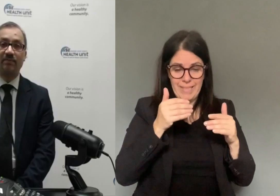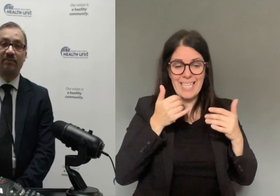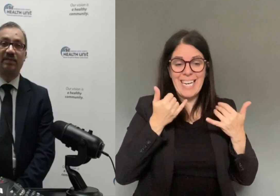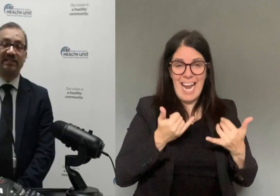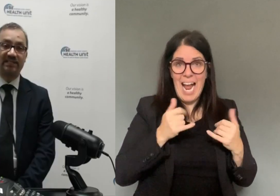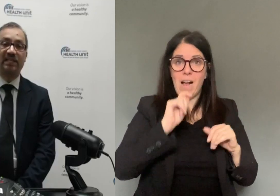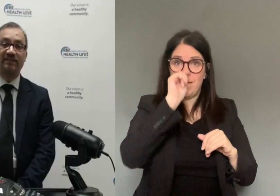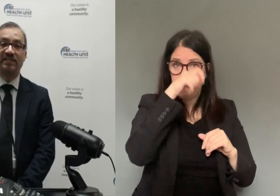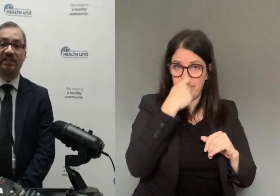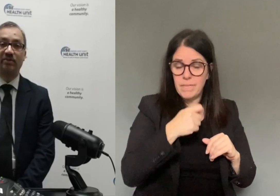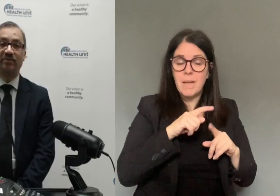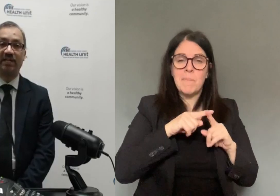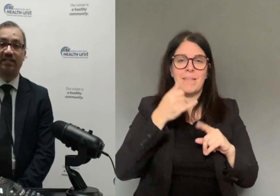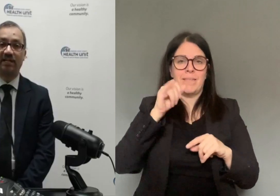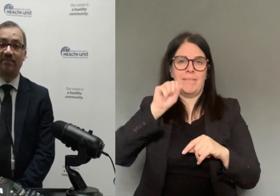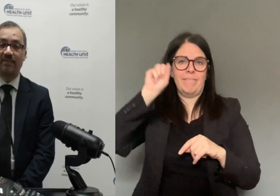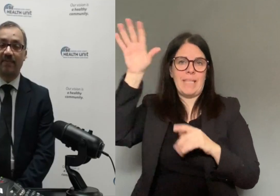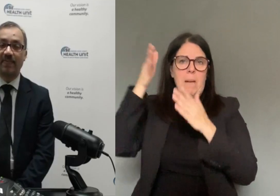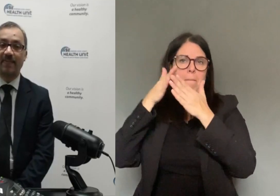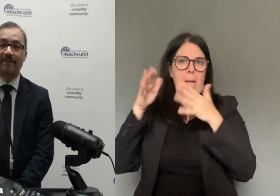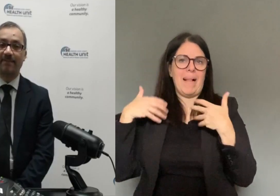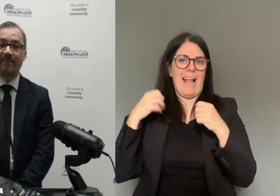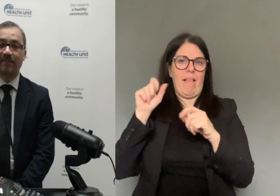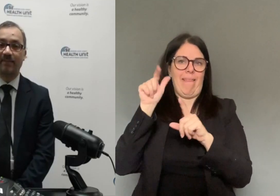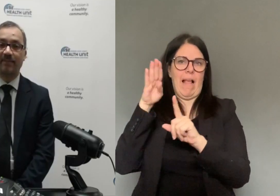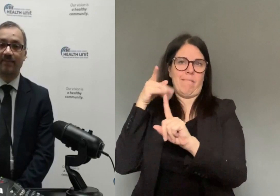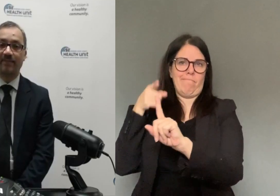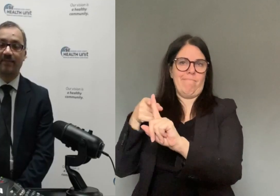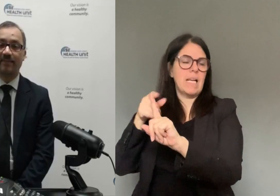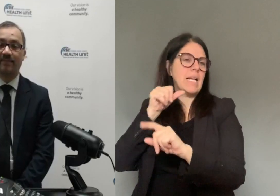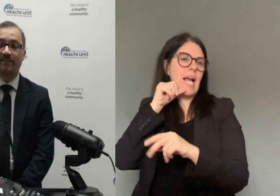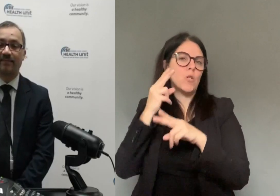swab, but they'll still have to send it to public health lab.